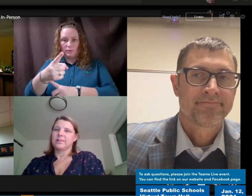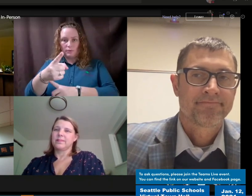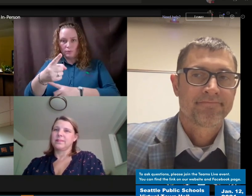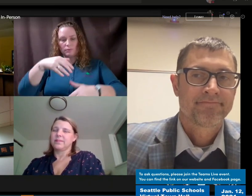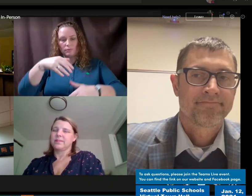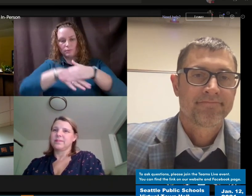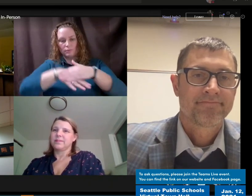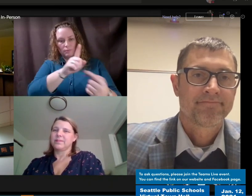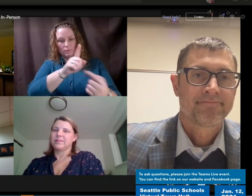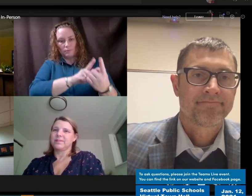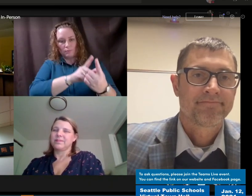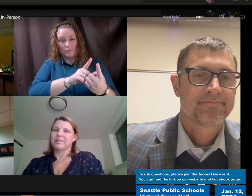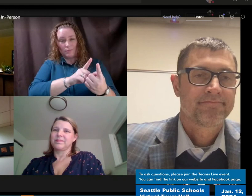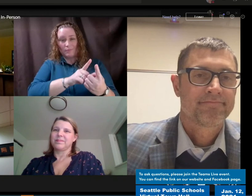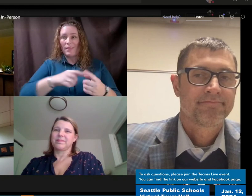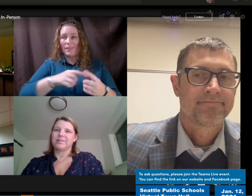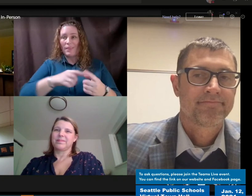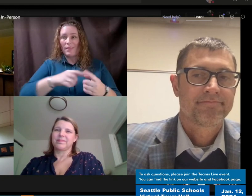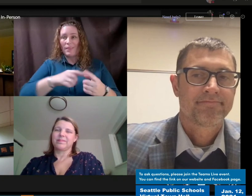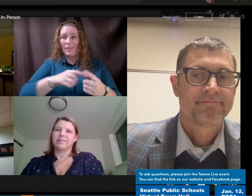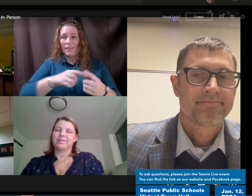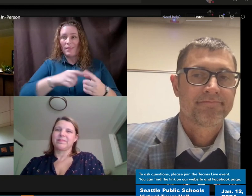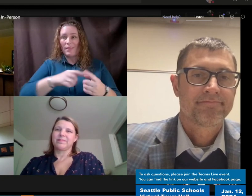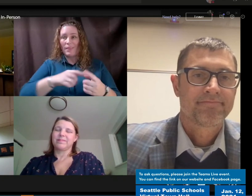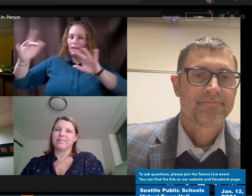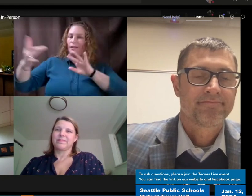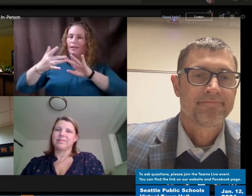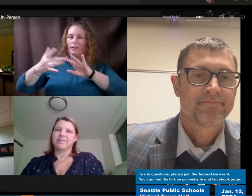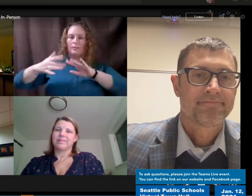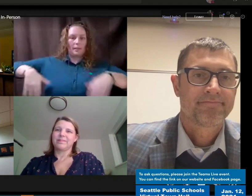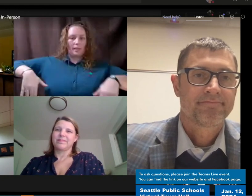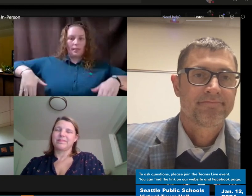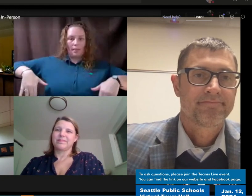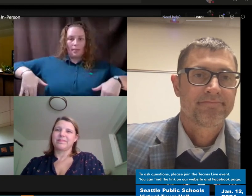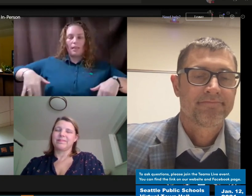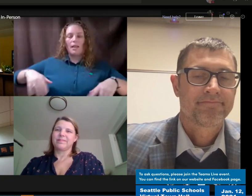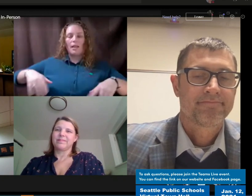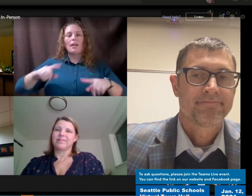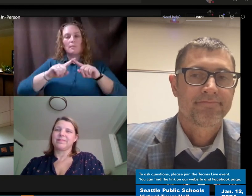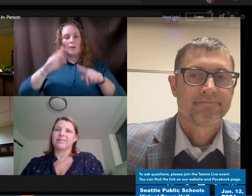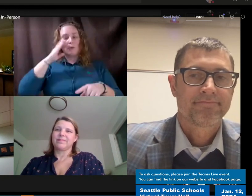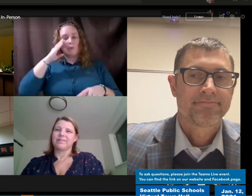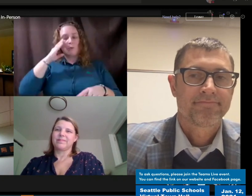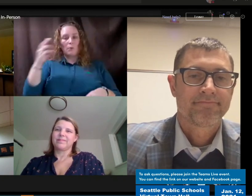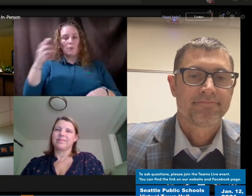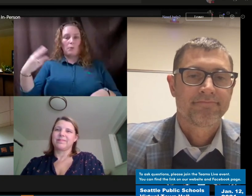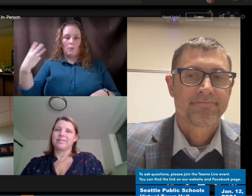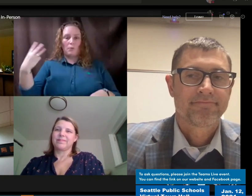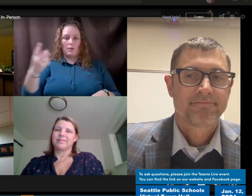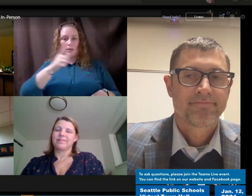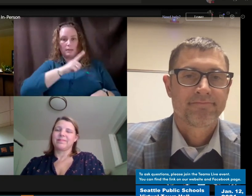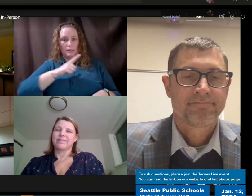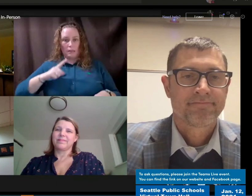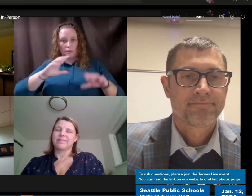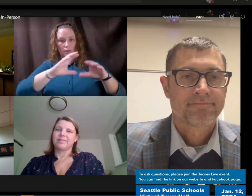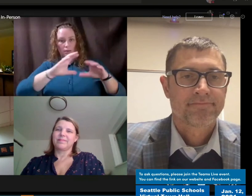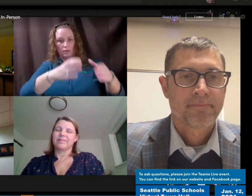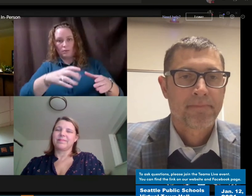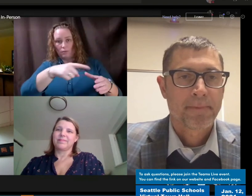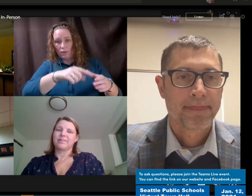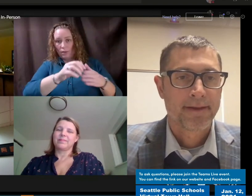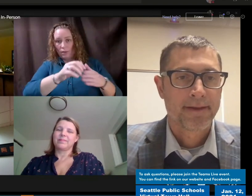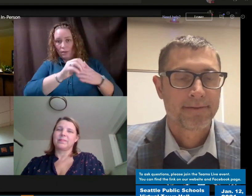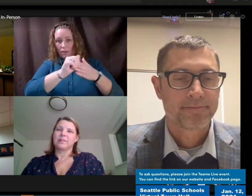heard back, but I also know that some of our Washington legislators who serve on, who are the leaders of the